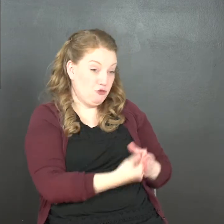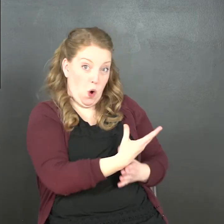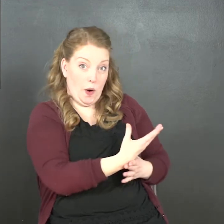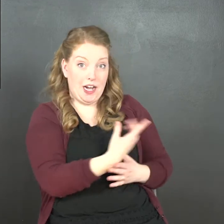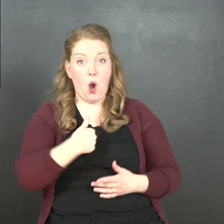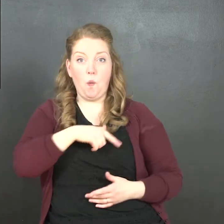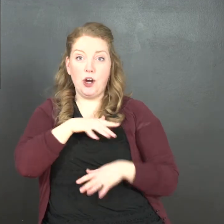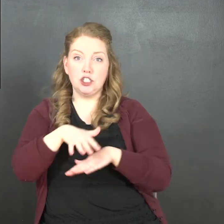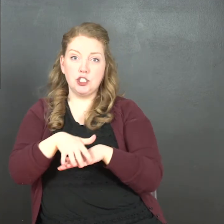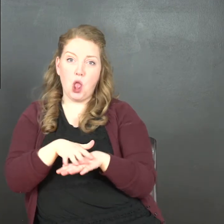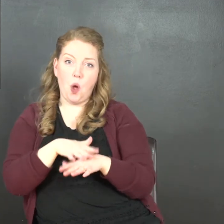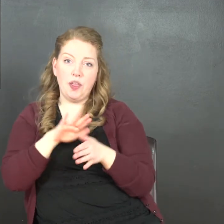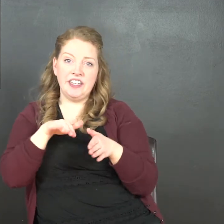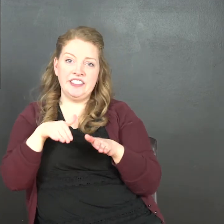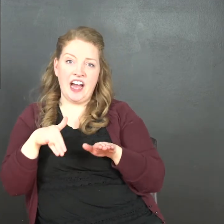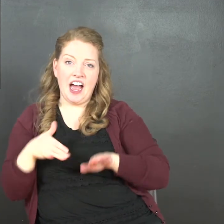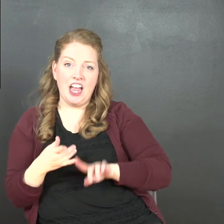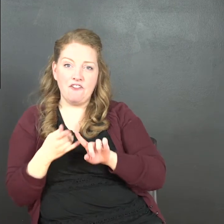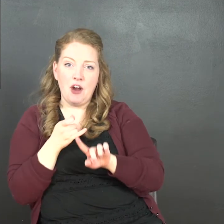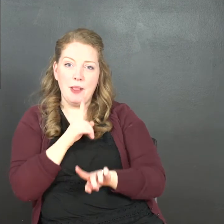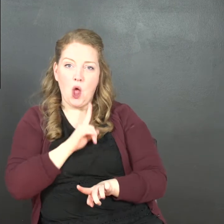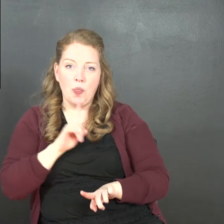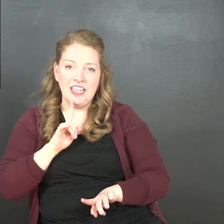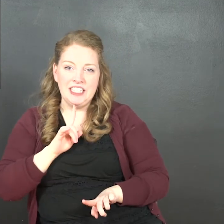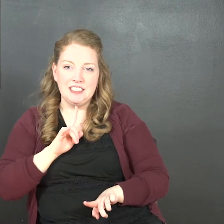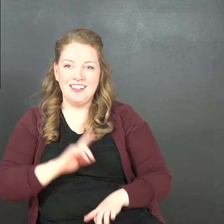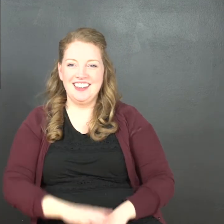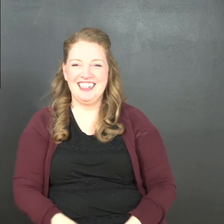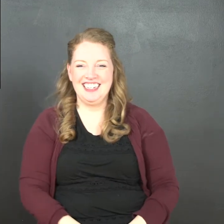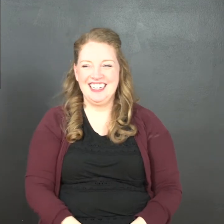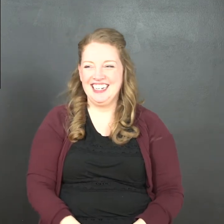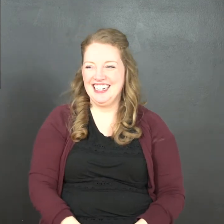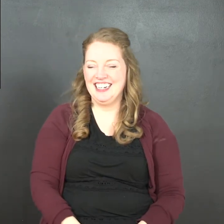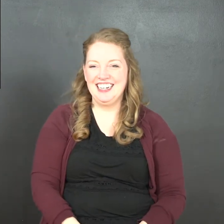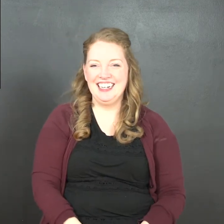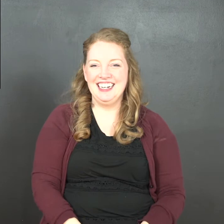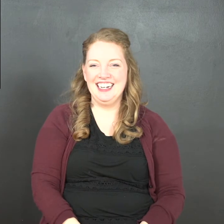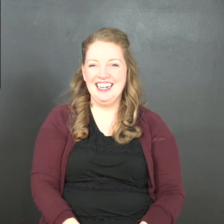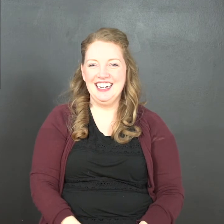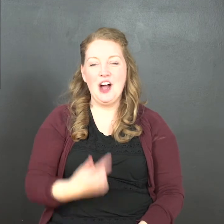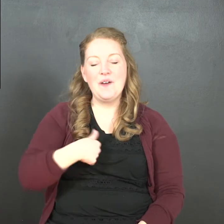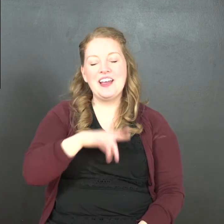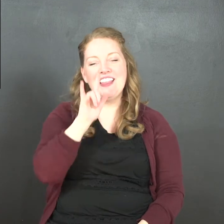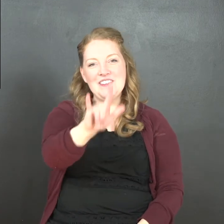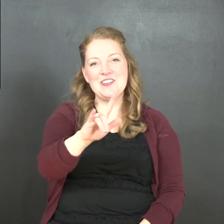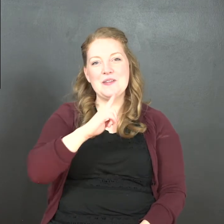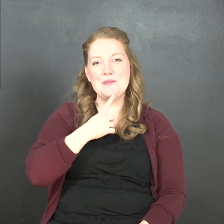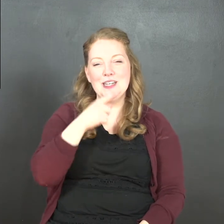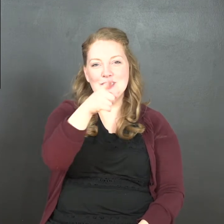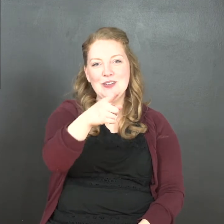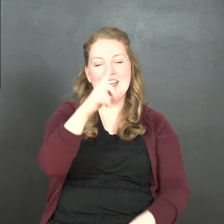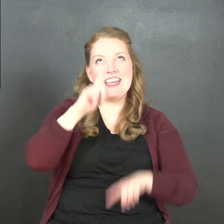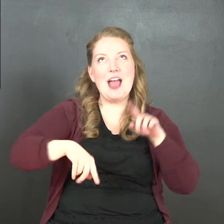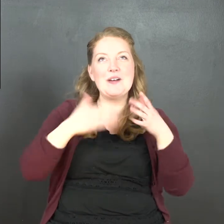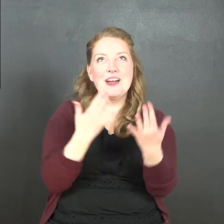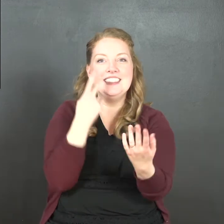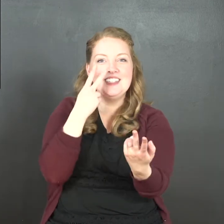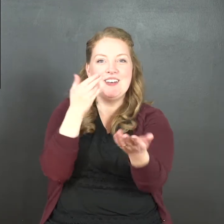So I hope you guys are having a great time. Again, we miss you guys, we love you guys, and we cannot wait to see you